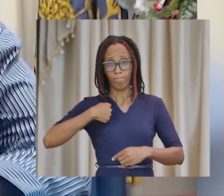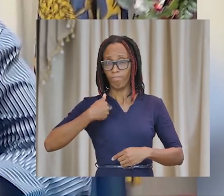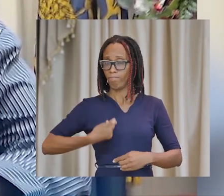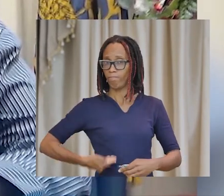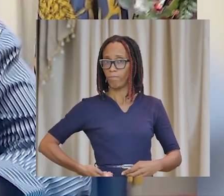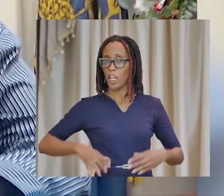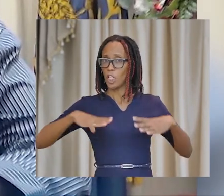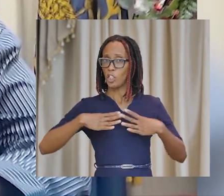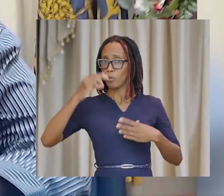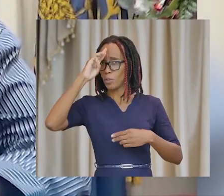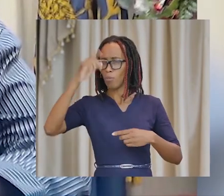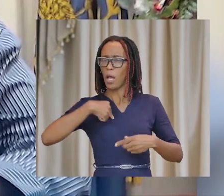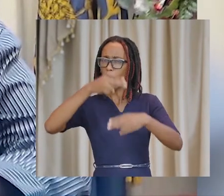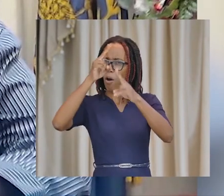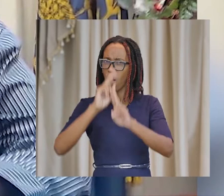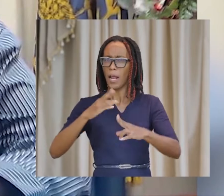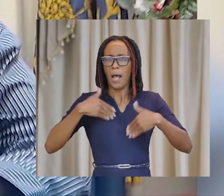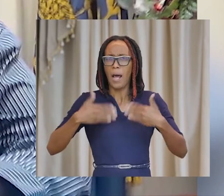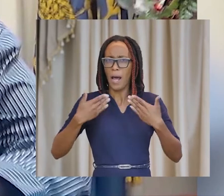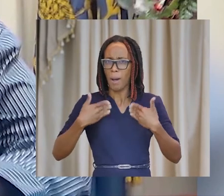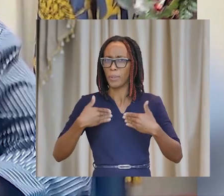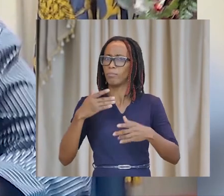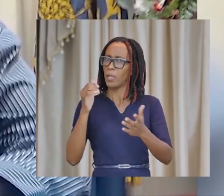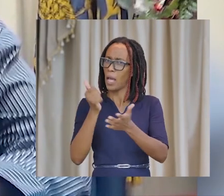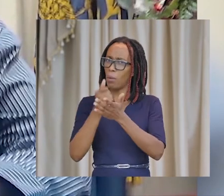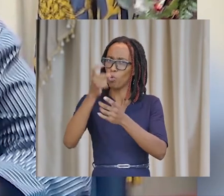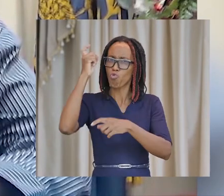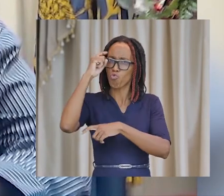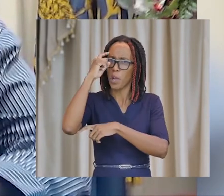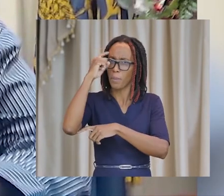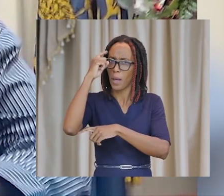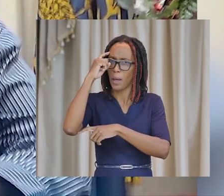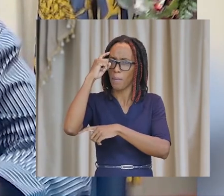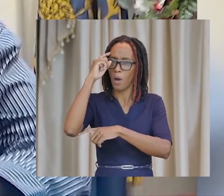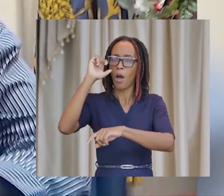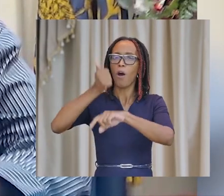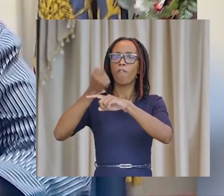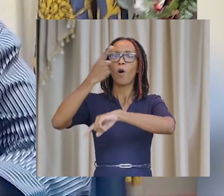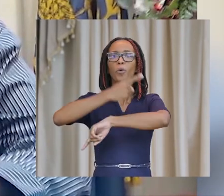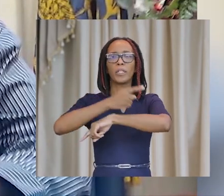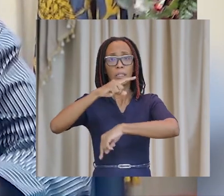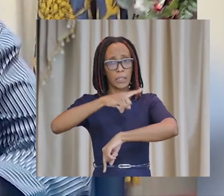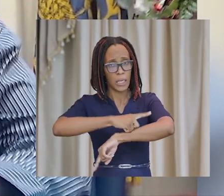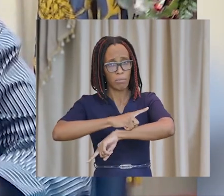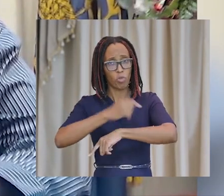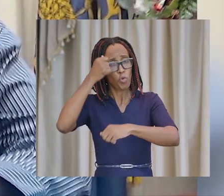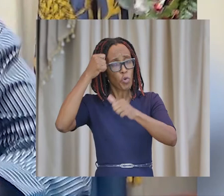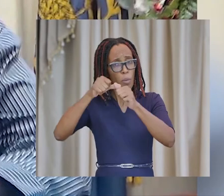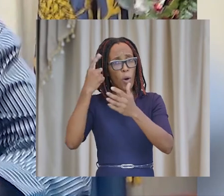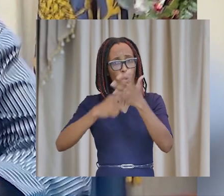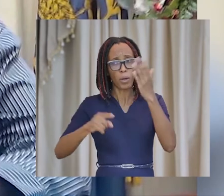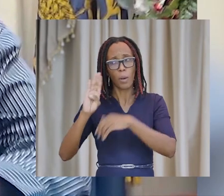and pleased to join you in commemorating Founders Day, a celebration of the birthday, vision, and legacy